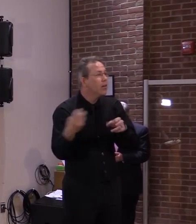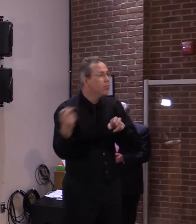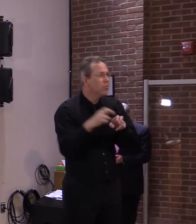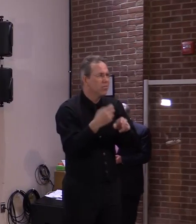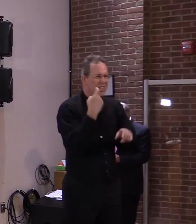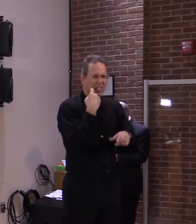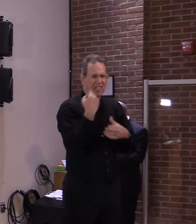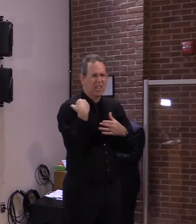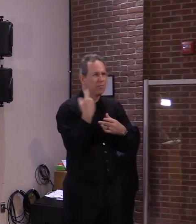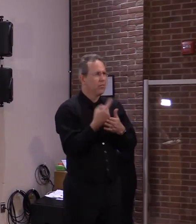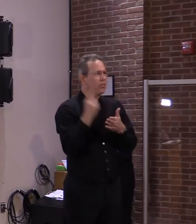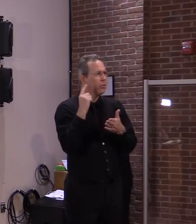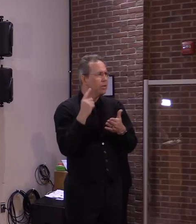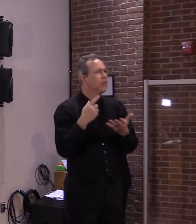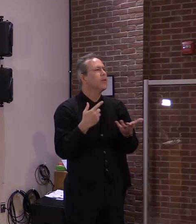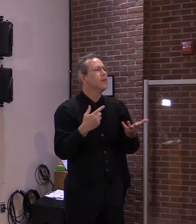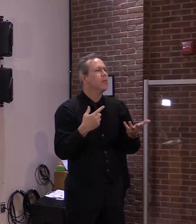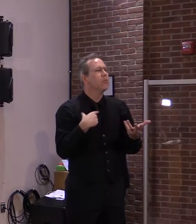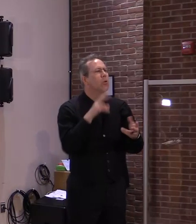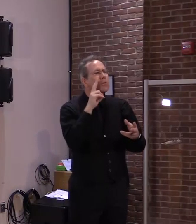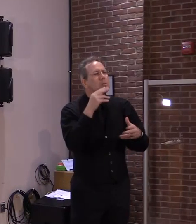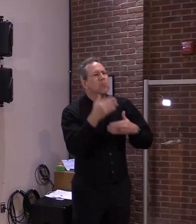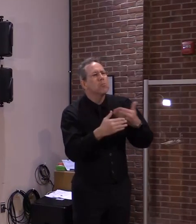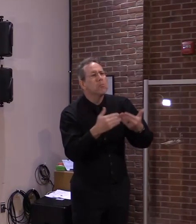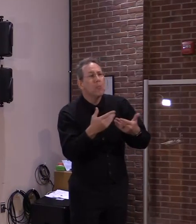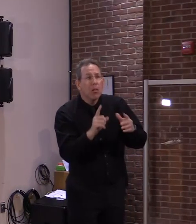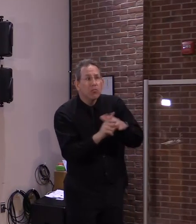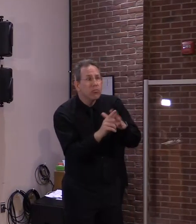and it has to play out for a short period of time yet.